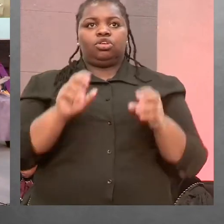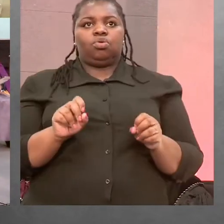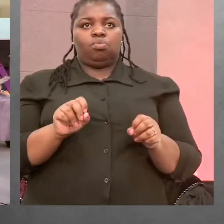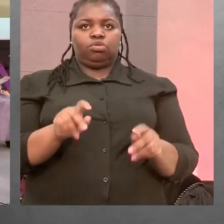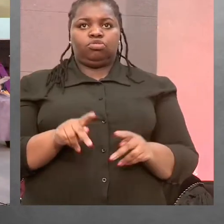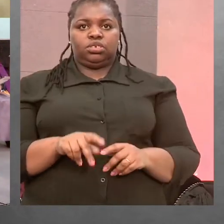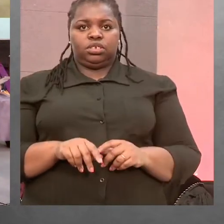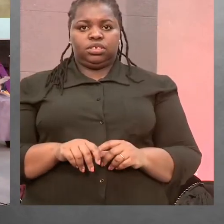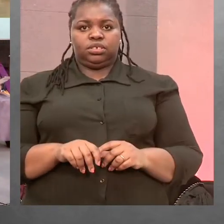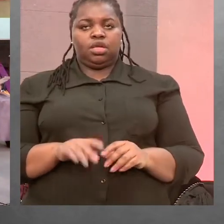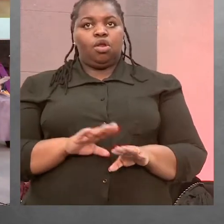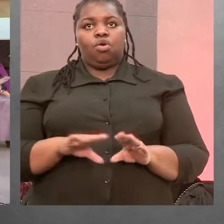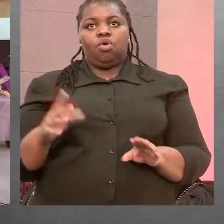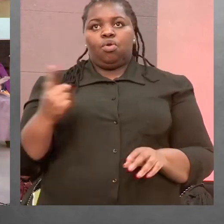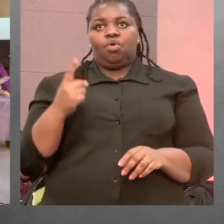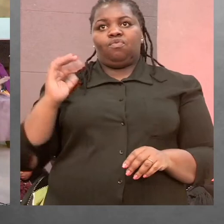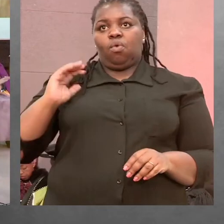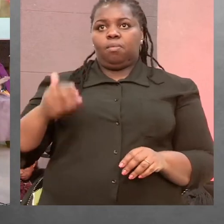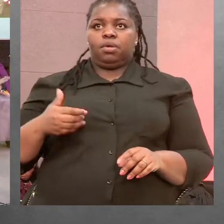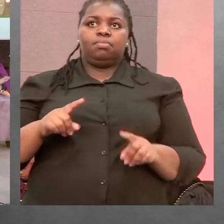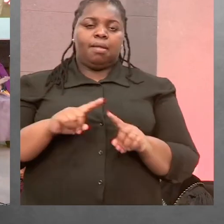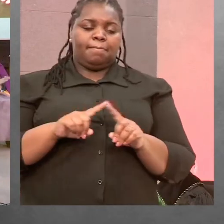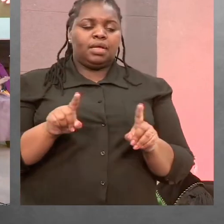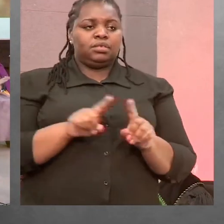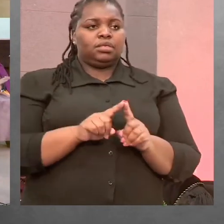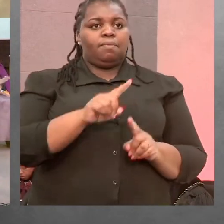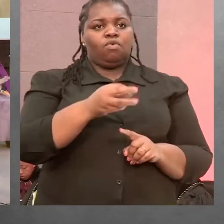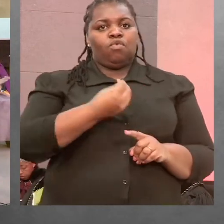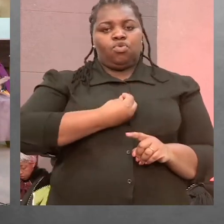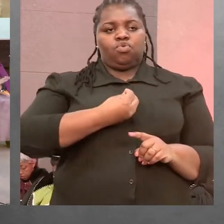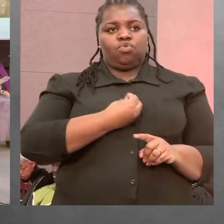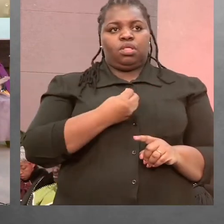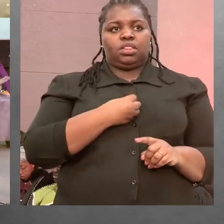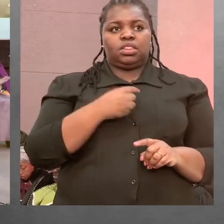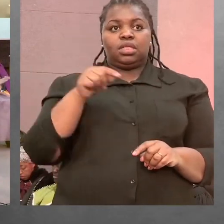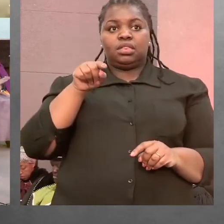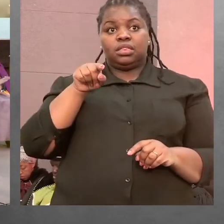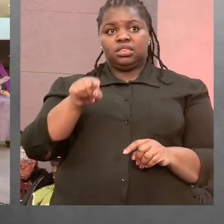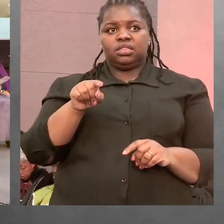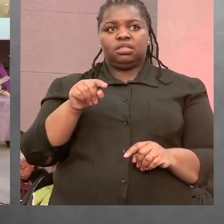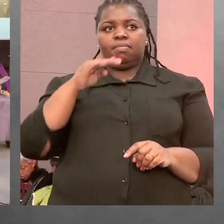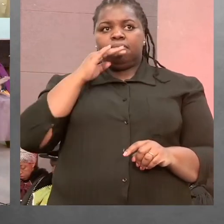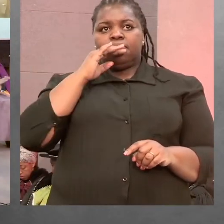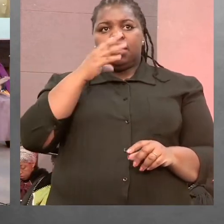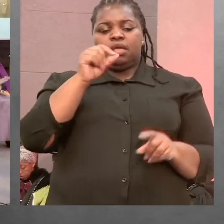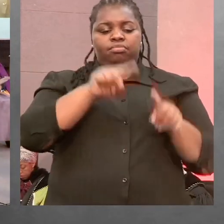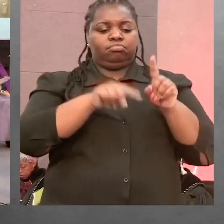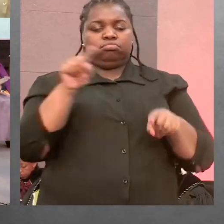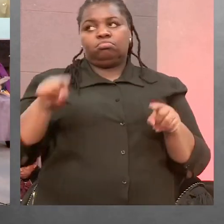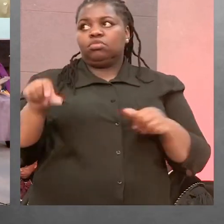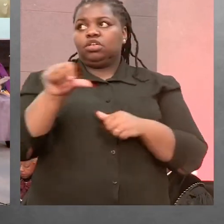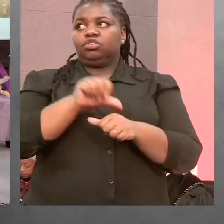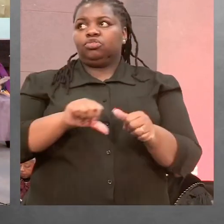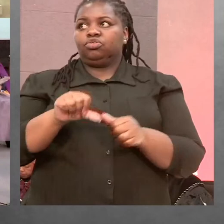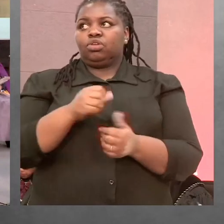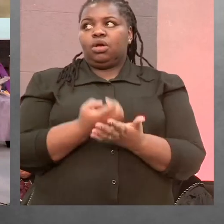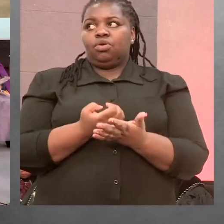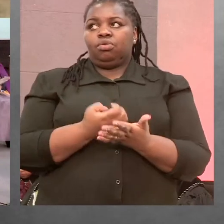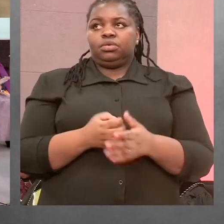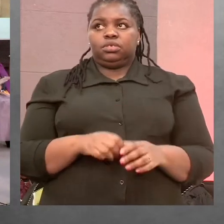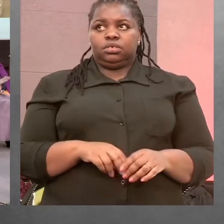opportunities, not only for women, but also for the youth, in this case, across various socioeconomic